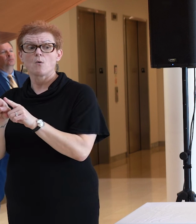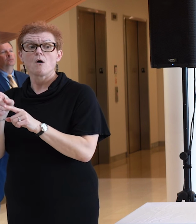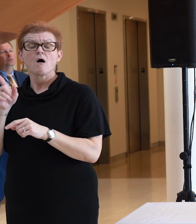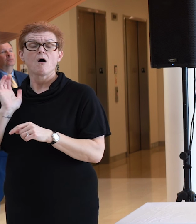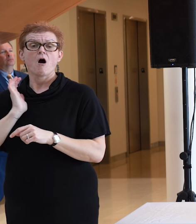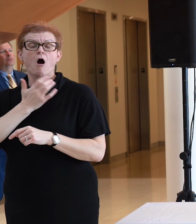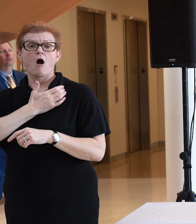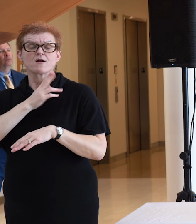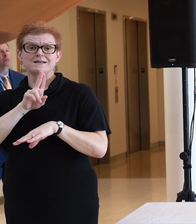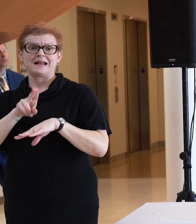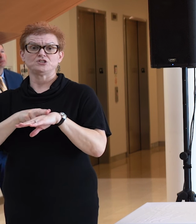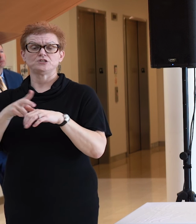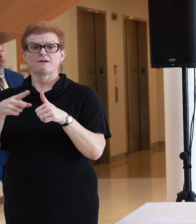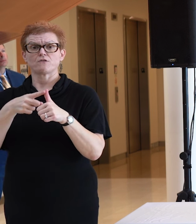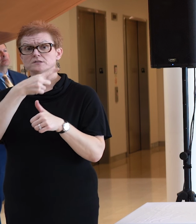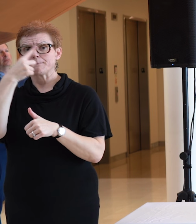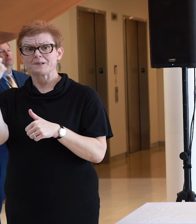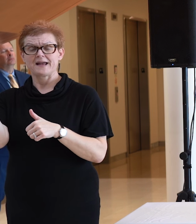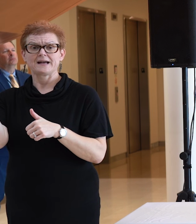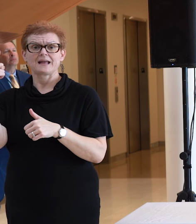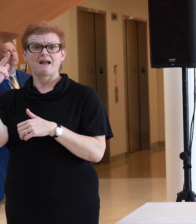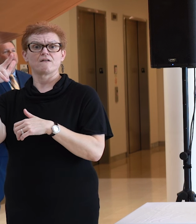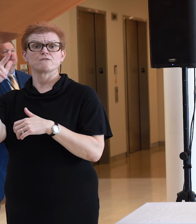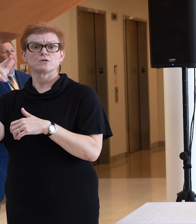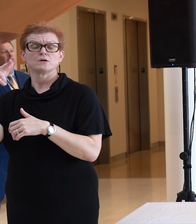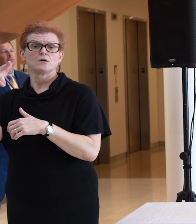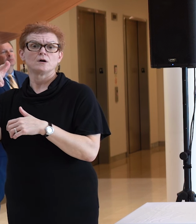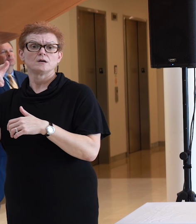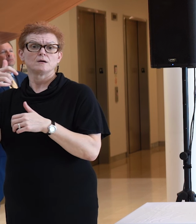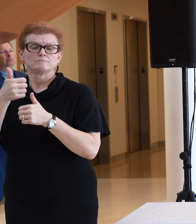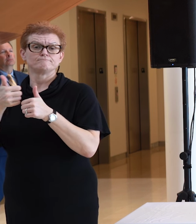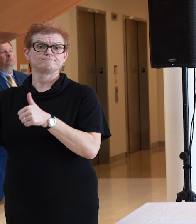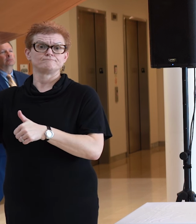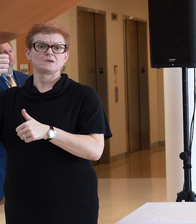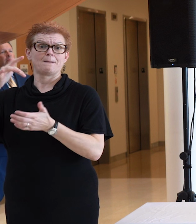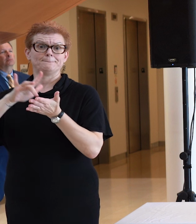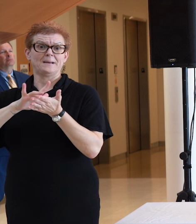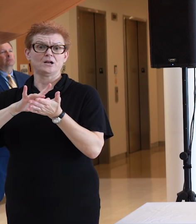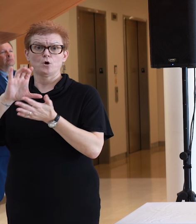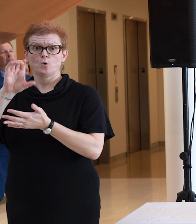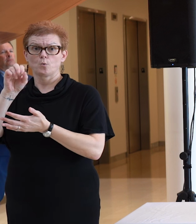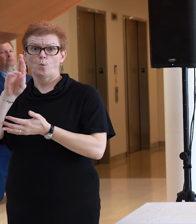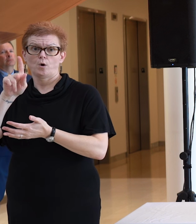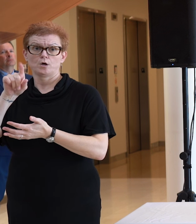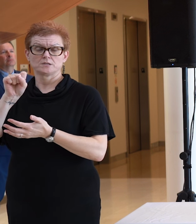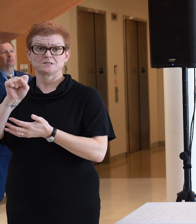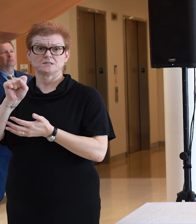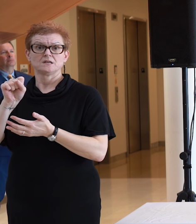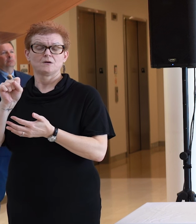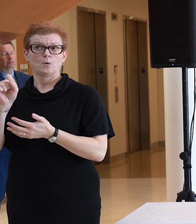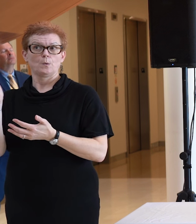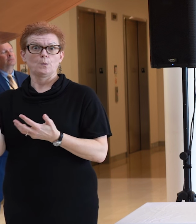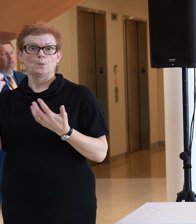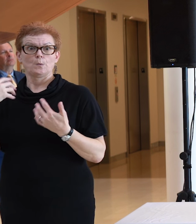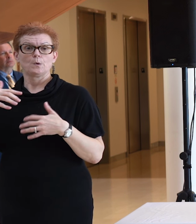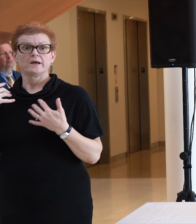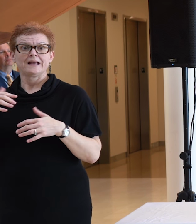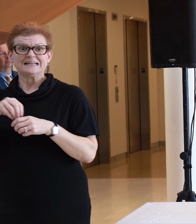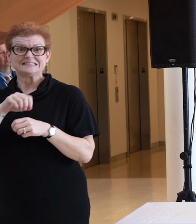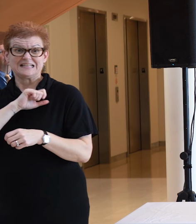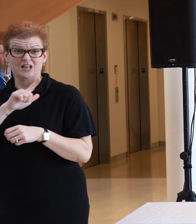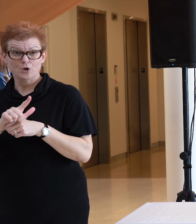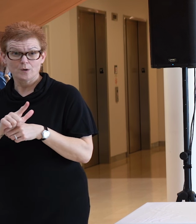our nation's first black Air Force Brigadier General and Medical Corps. Just think about that, in St. Louis,